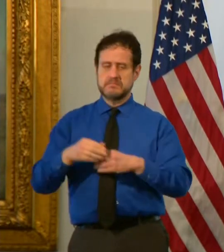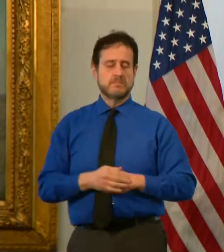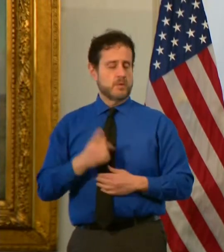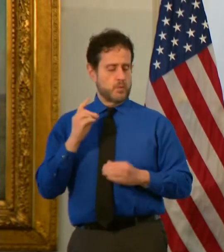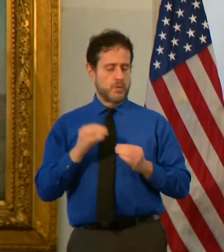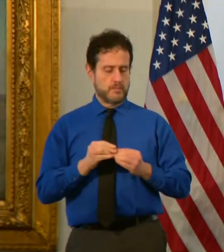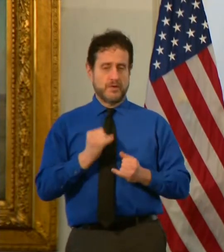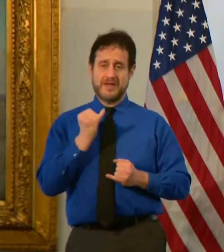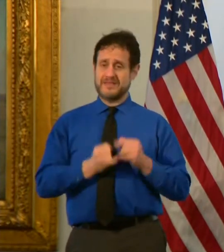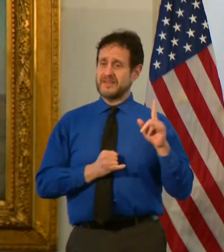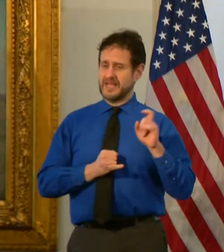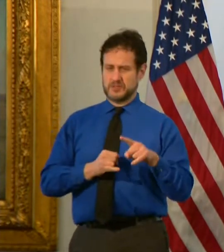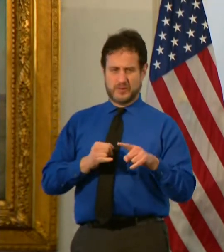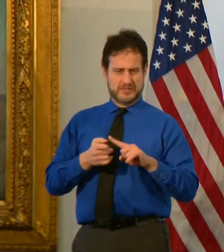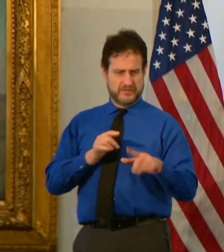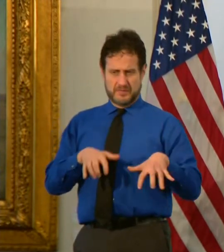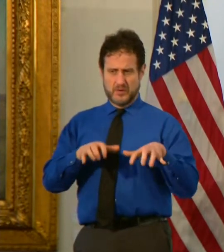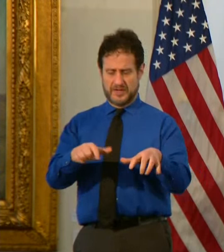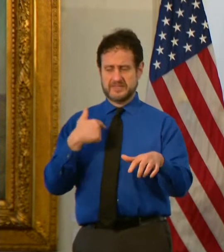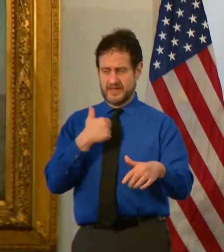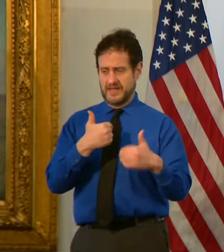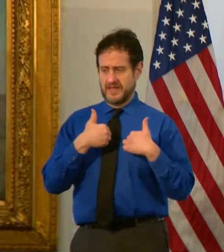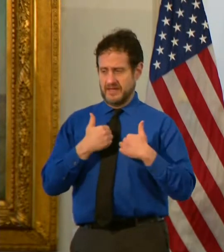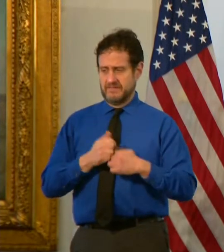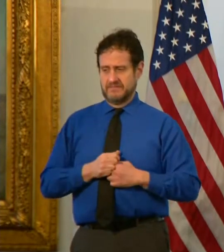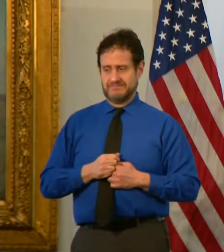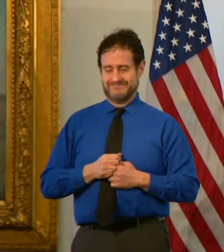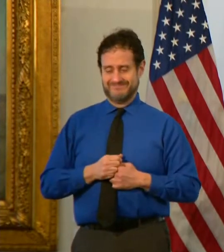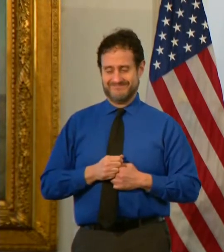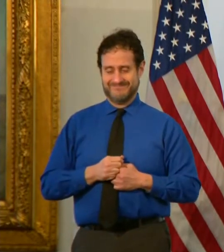This is the last question I have from the audience. What support